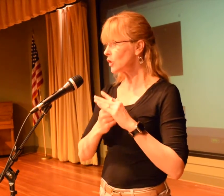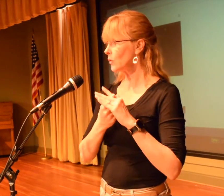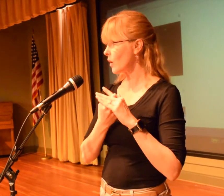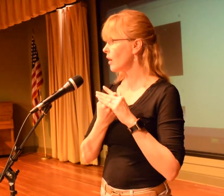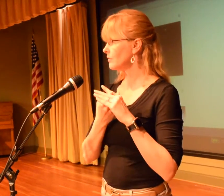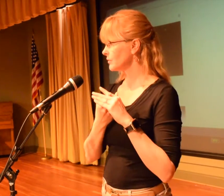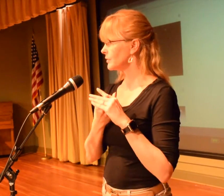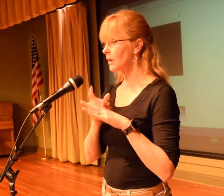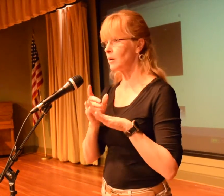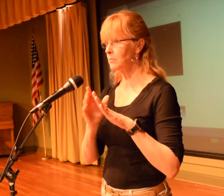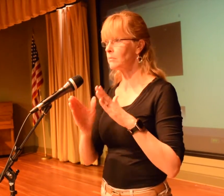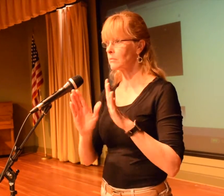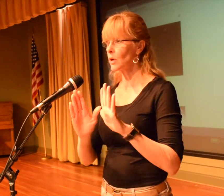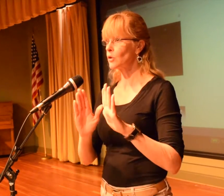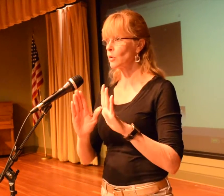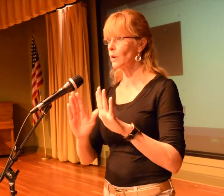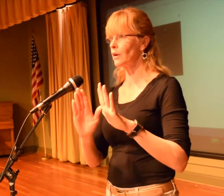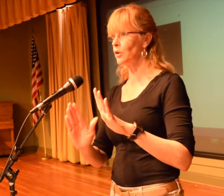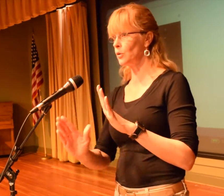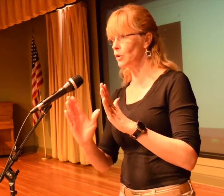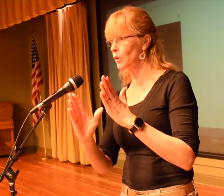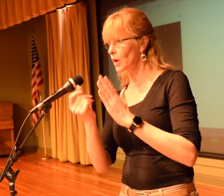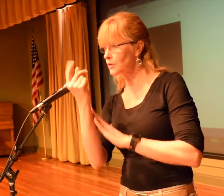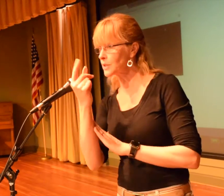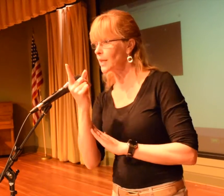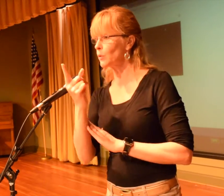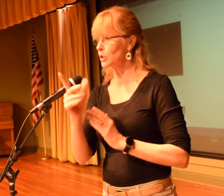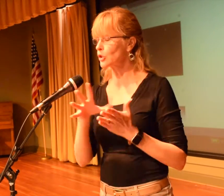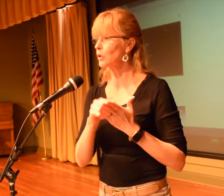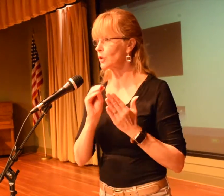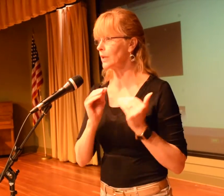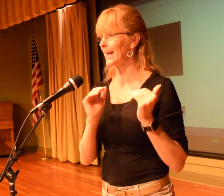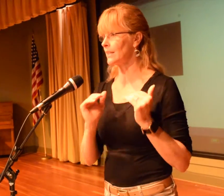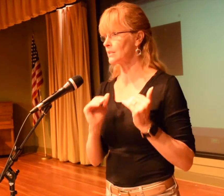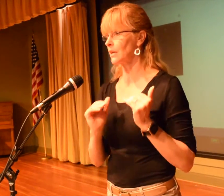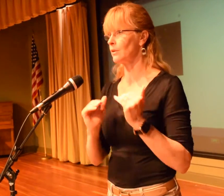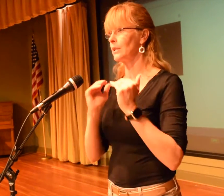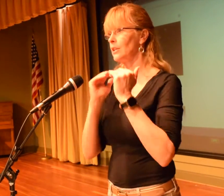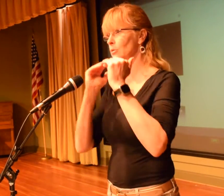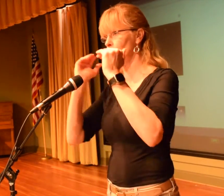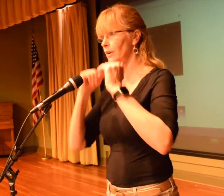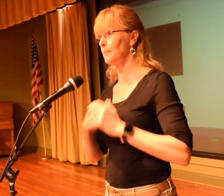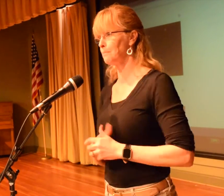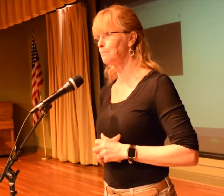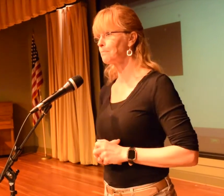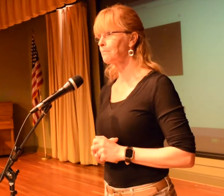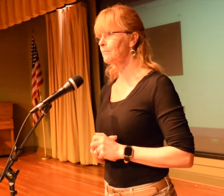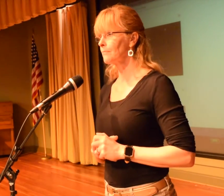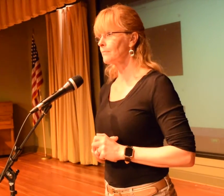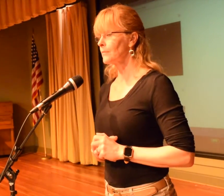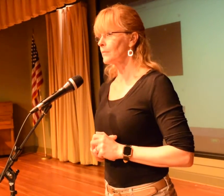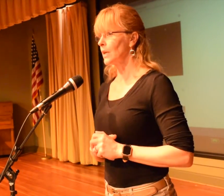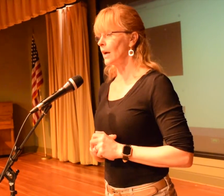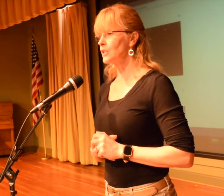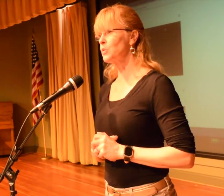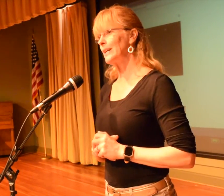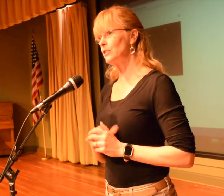you off to where you're understanding what you're learning at this level, and then you move up. Yeah, just wait till you